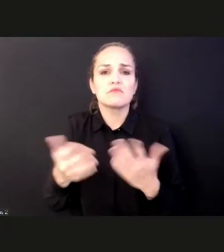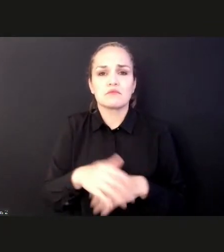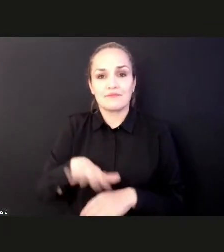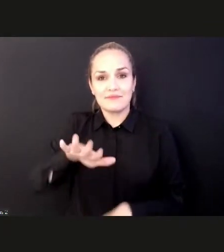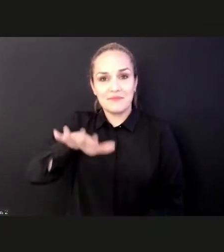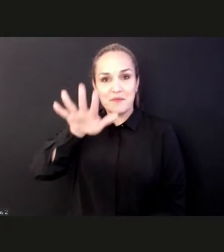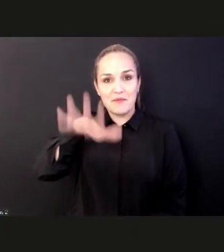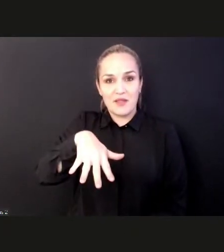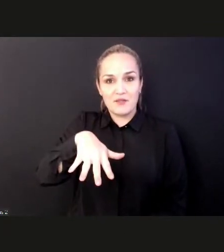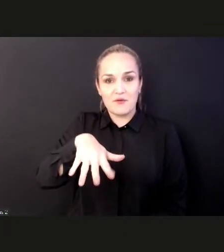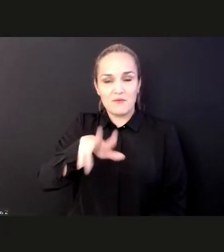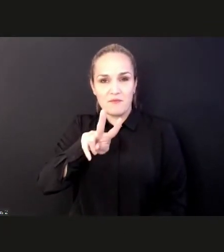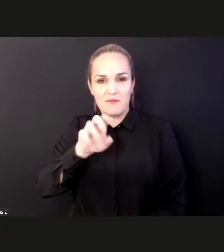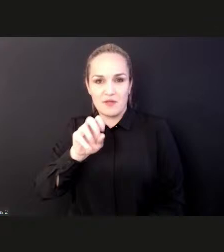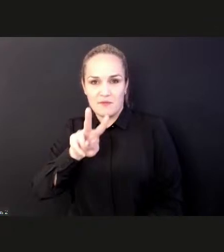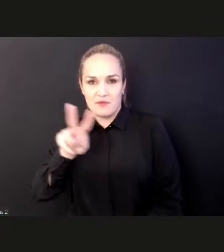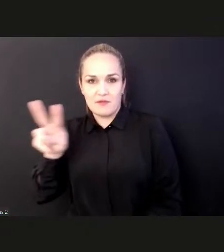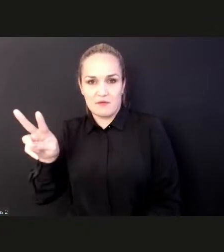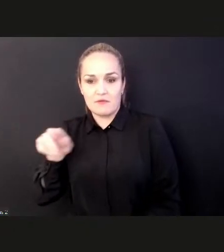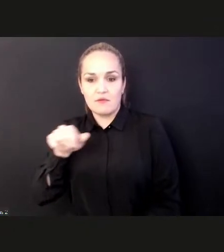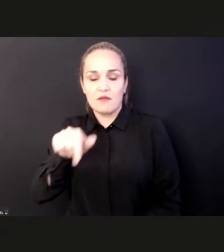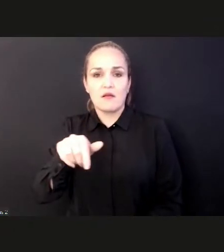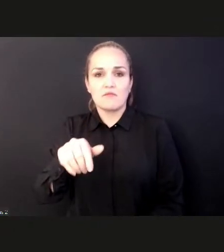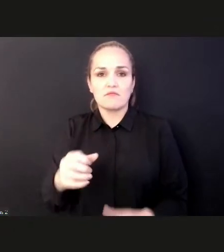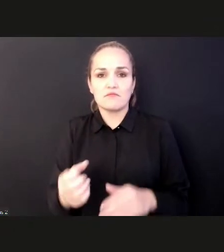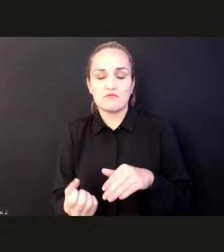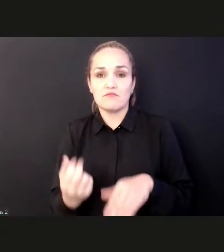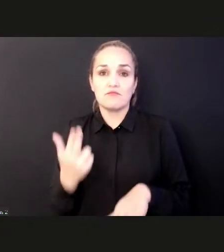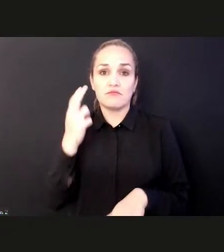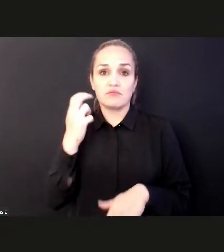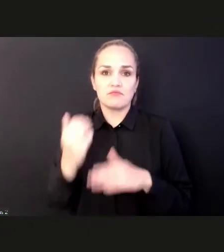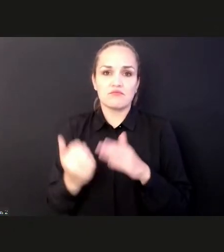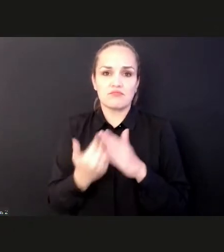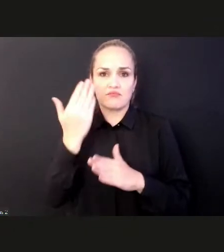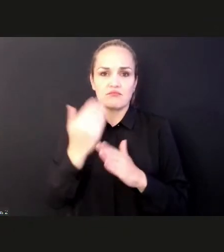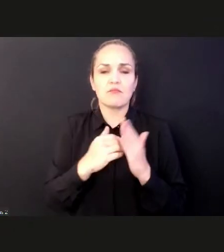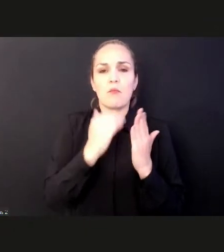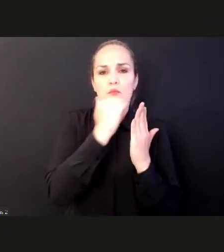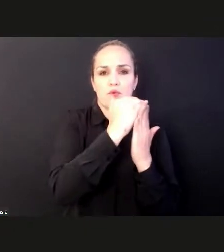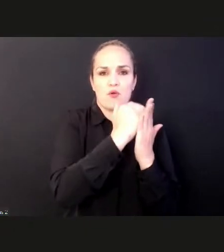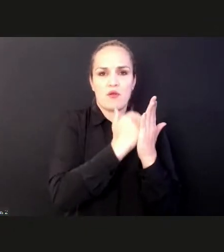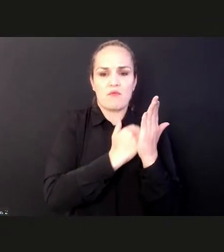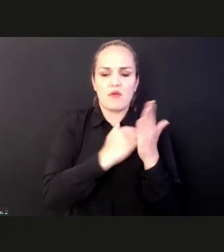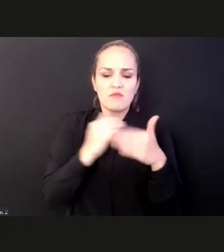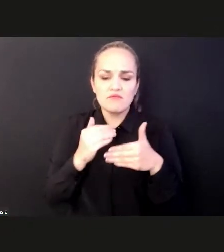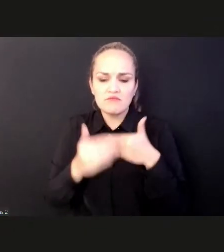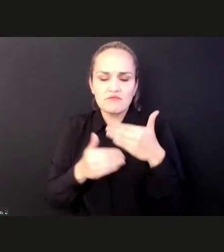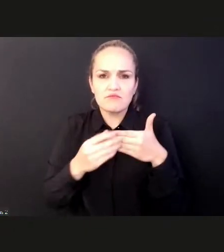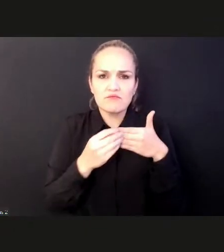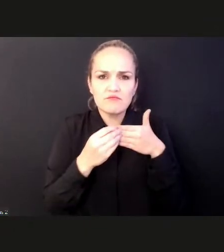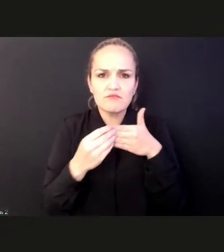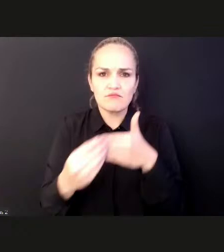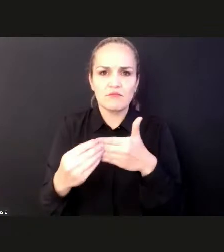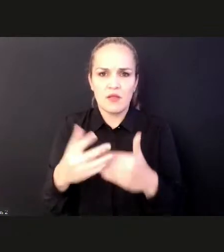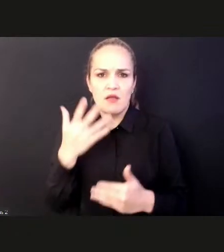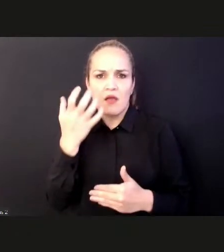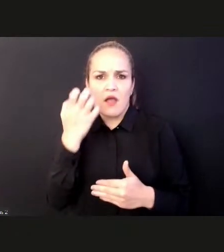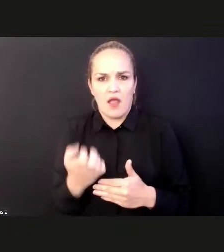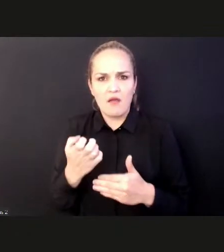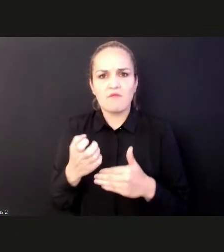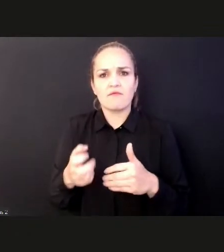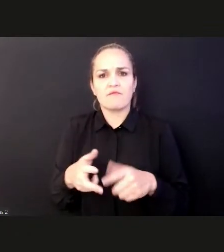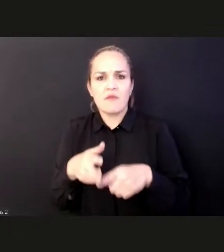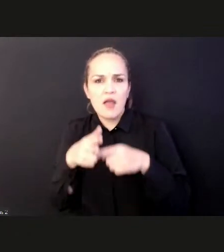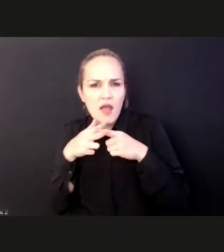destination resilience assessment tools, et cetera, in December of this year. More of the information about